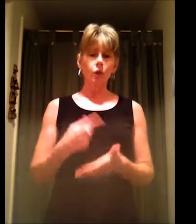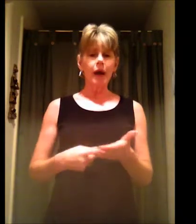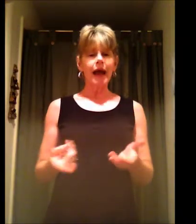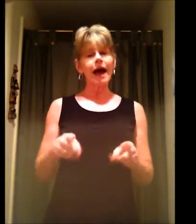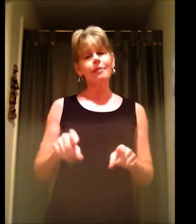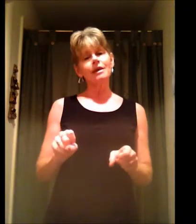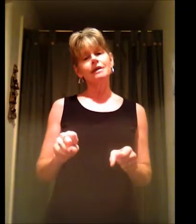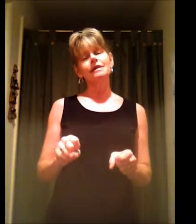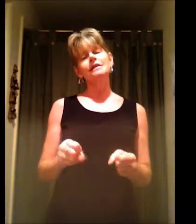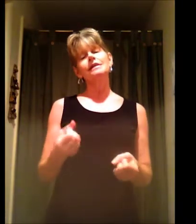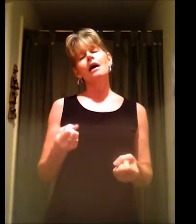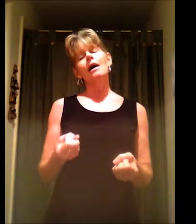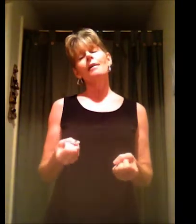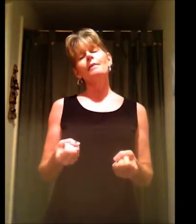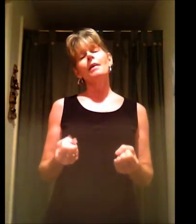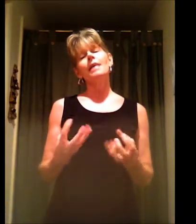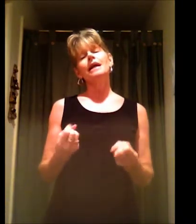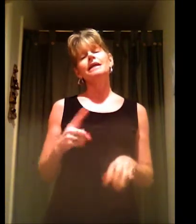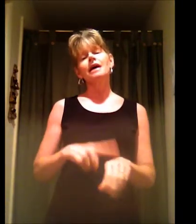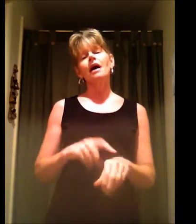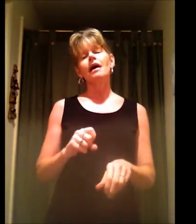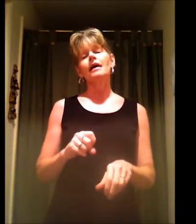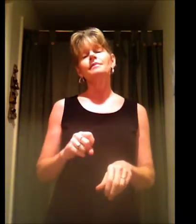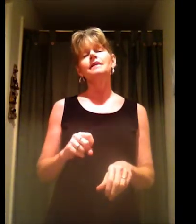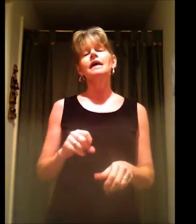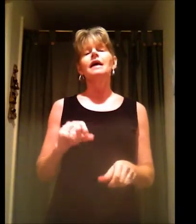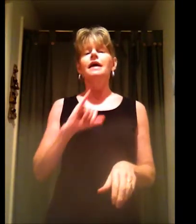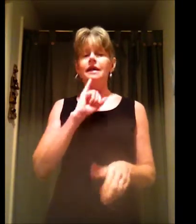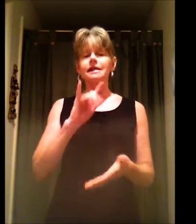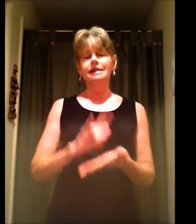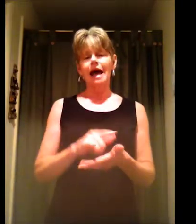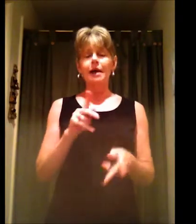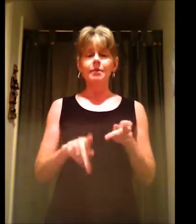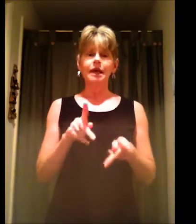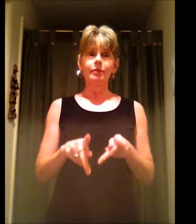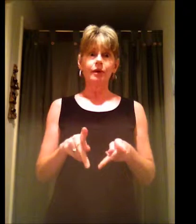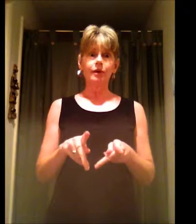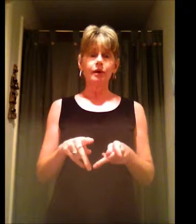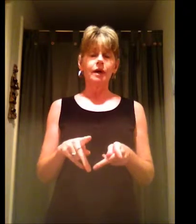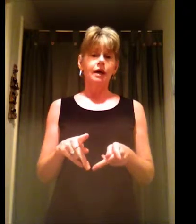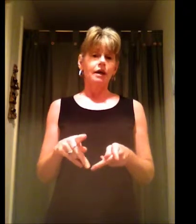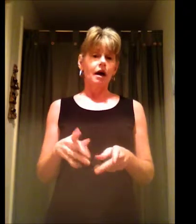What happens many times is that people